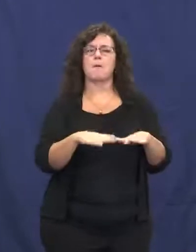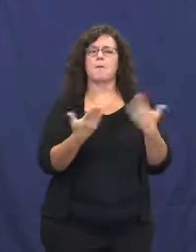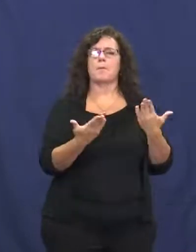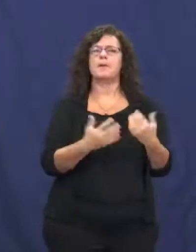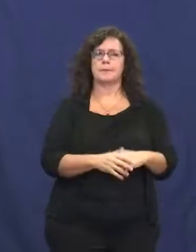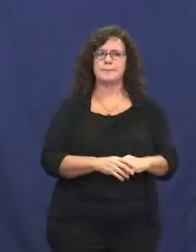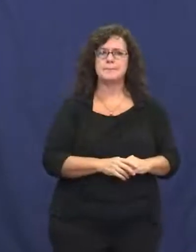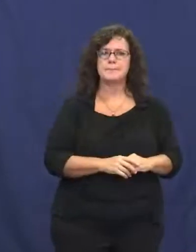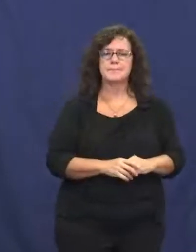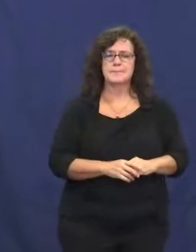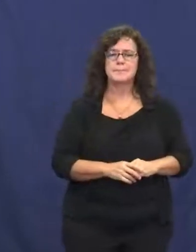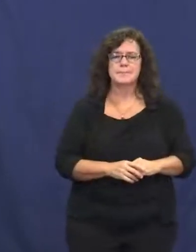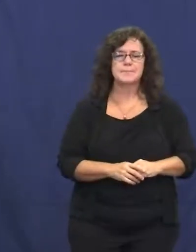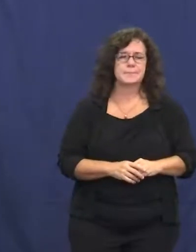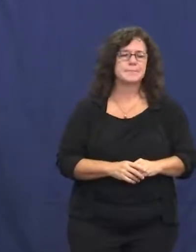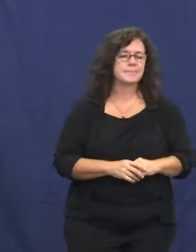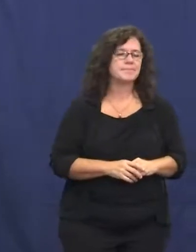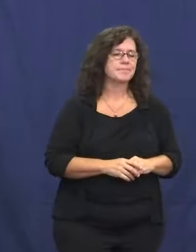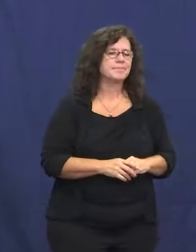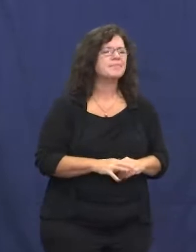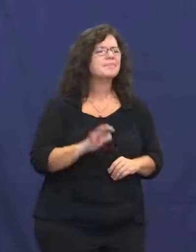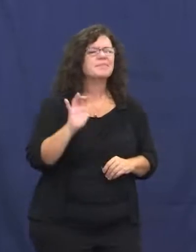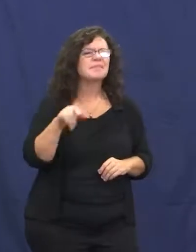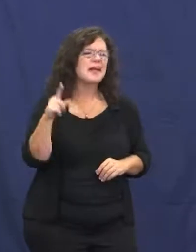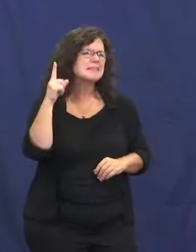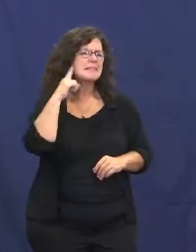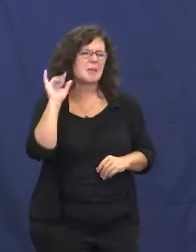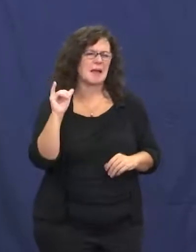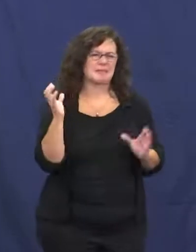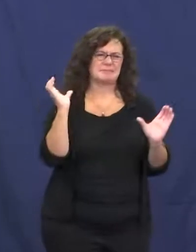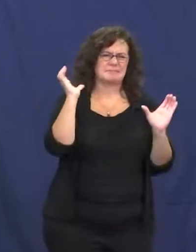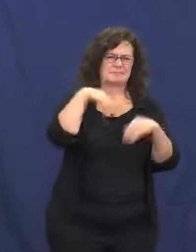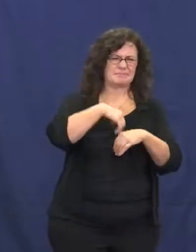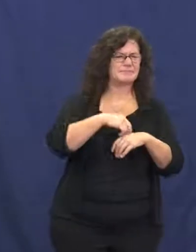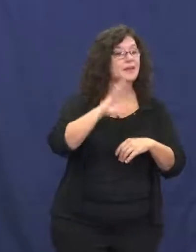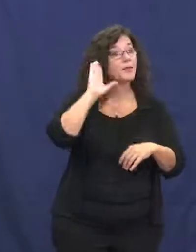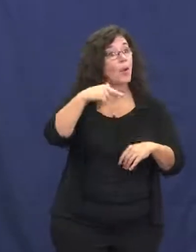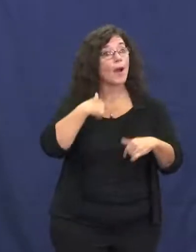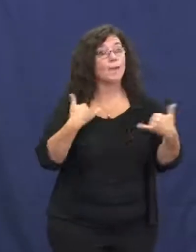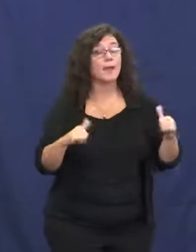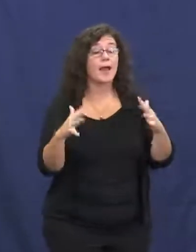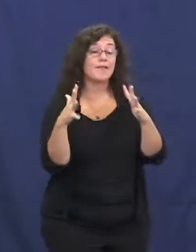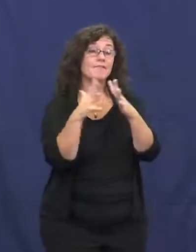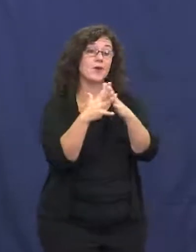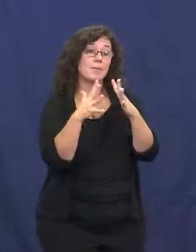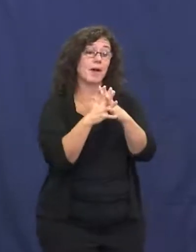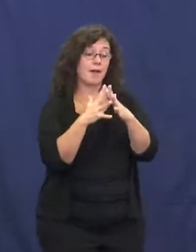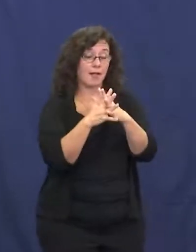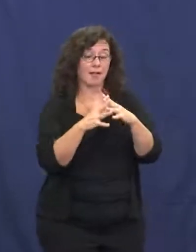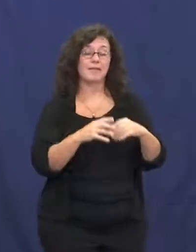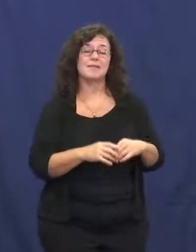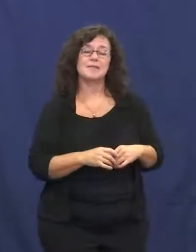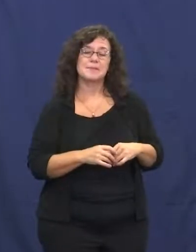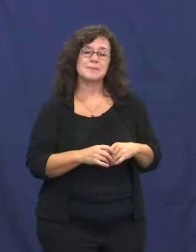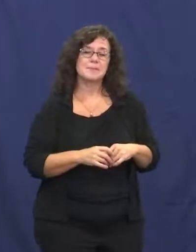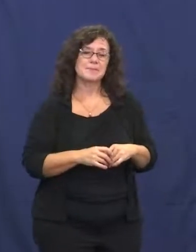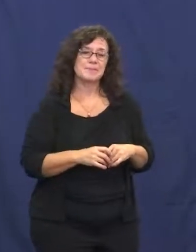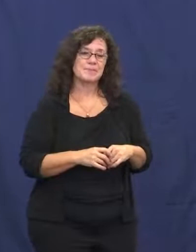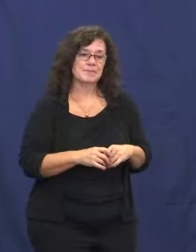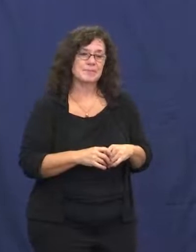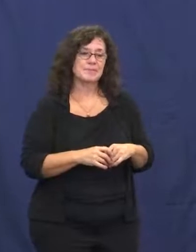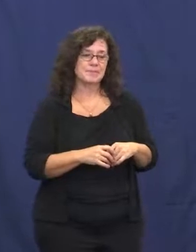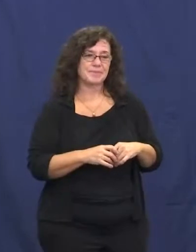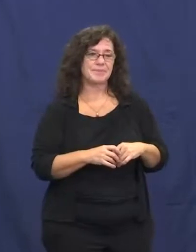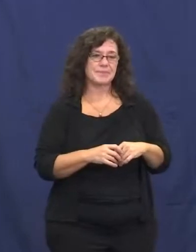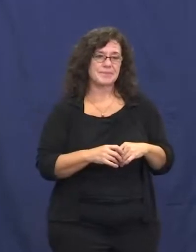me because other than being inside the 20-yard line in football, this is the only other circumstance where going